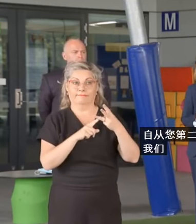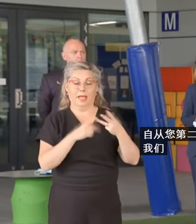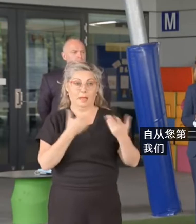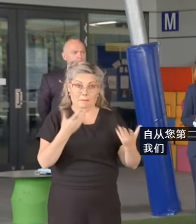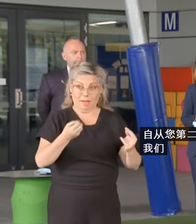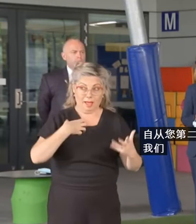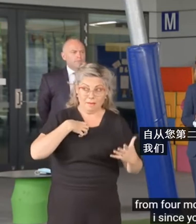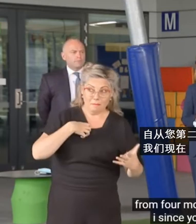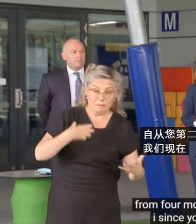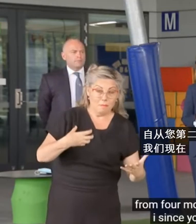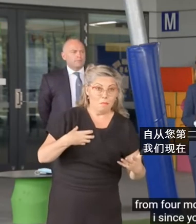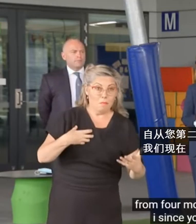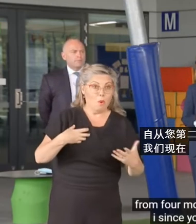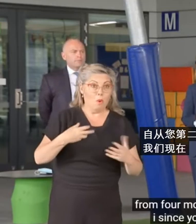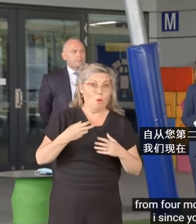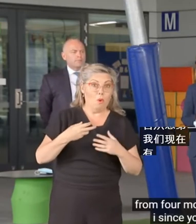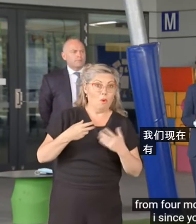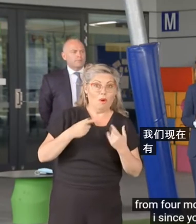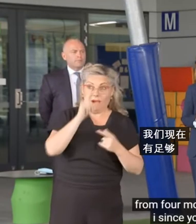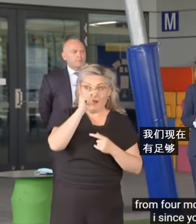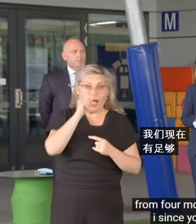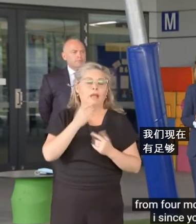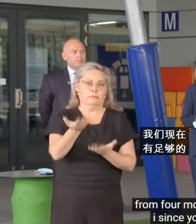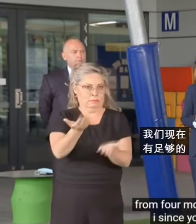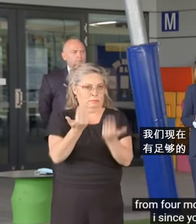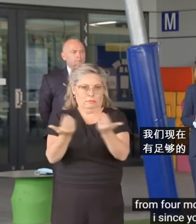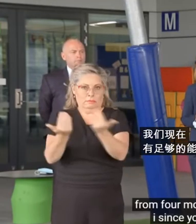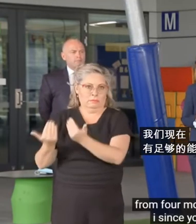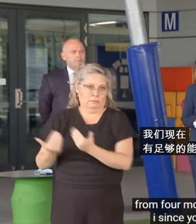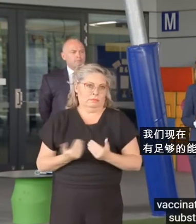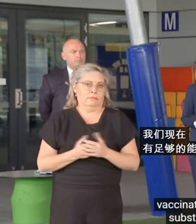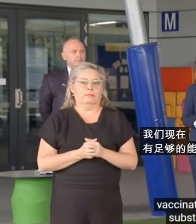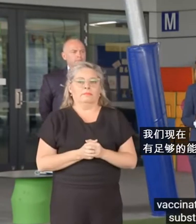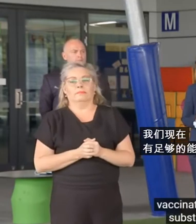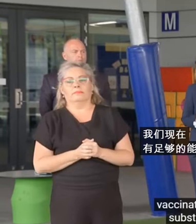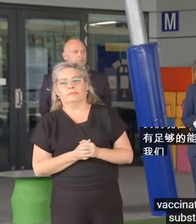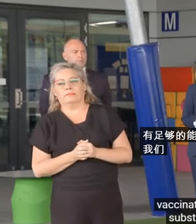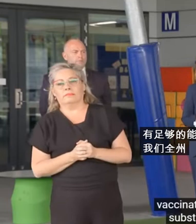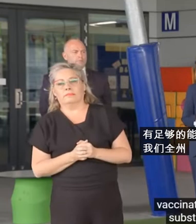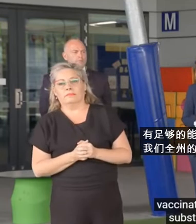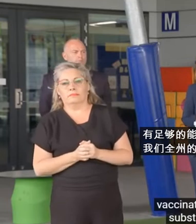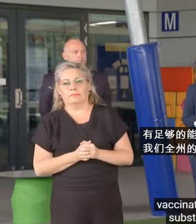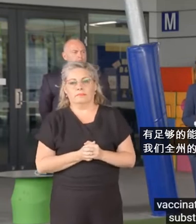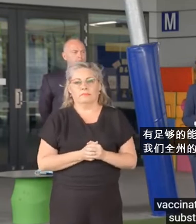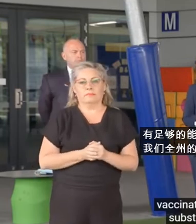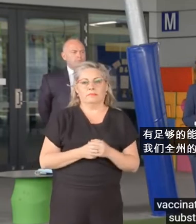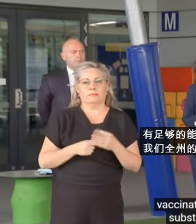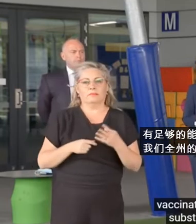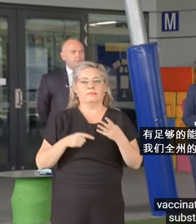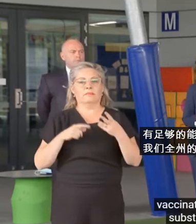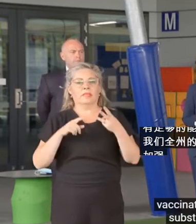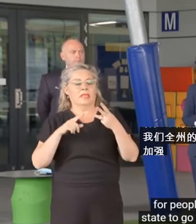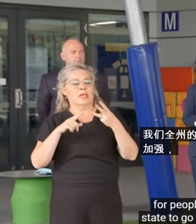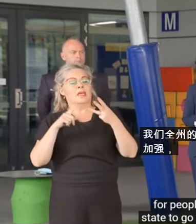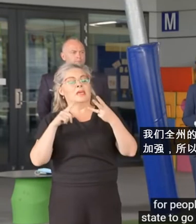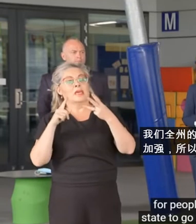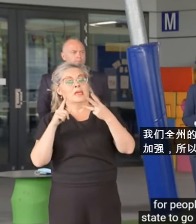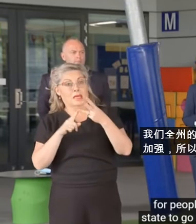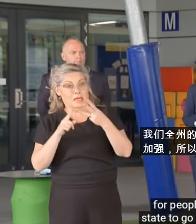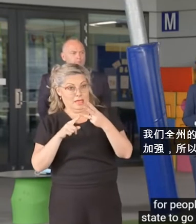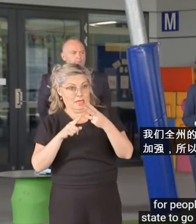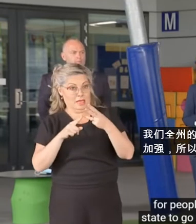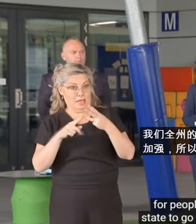dose vaccination, we now have substantial capacity for people right across our state to go out and get